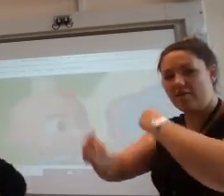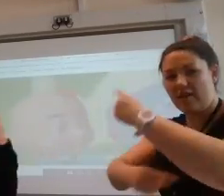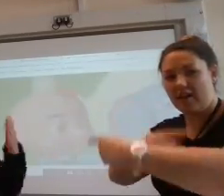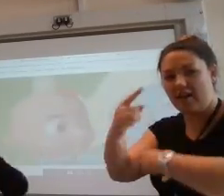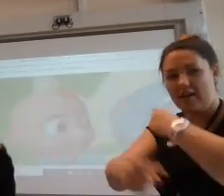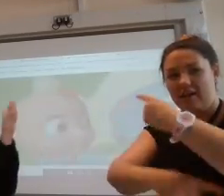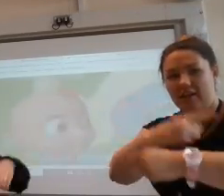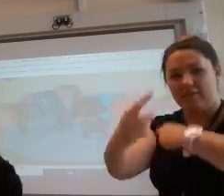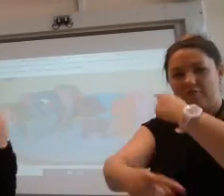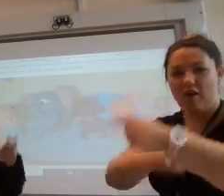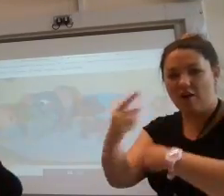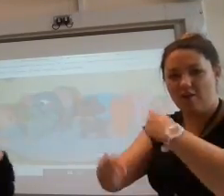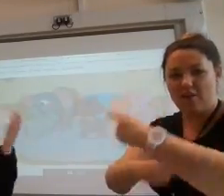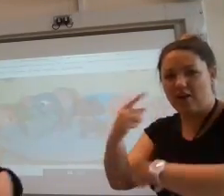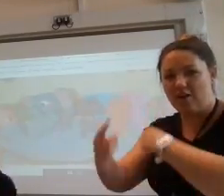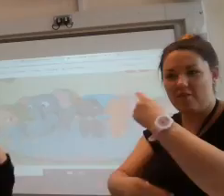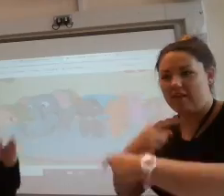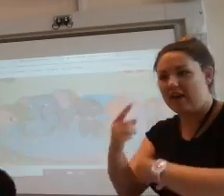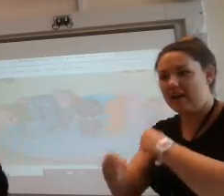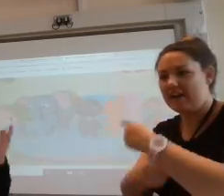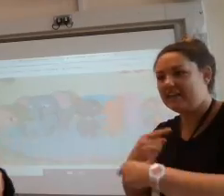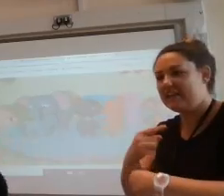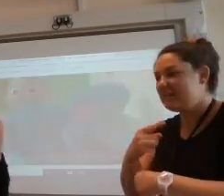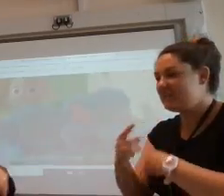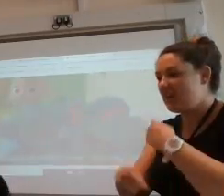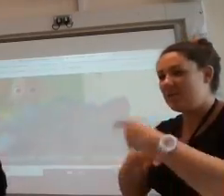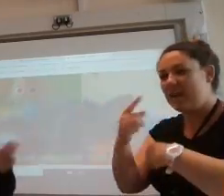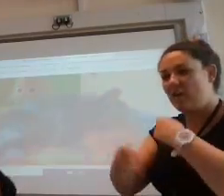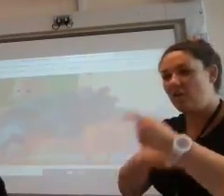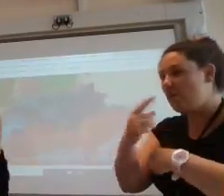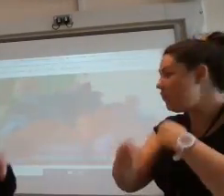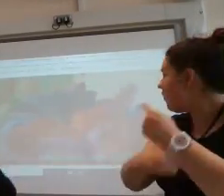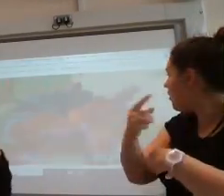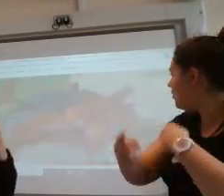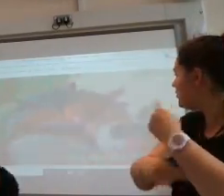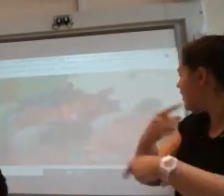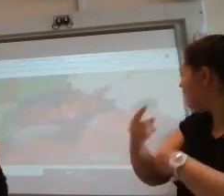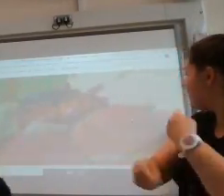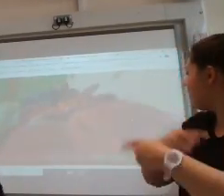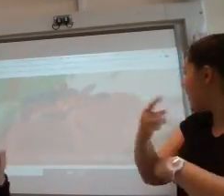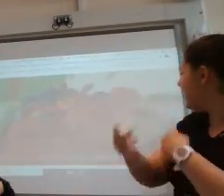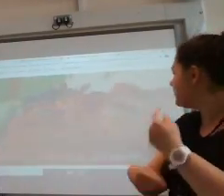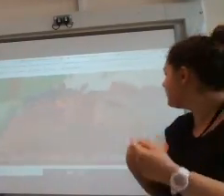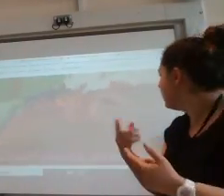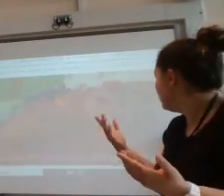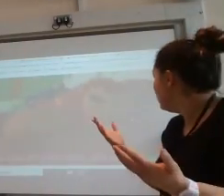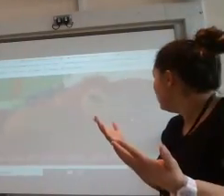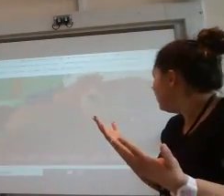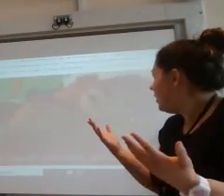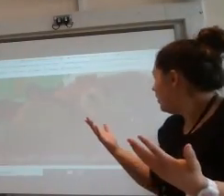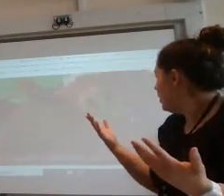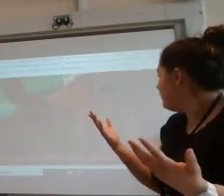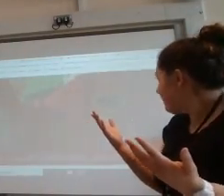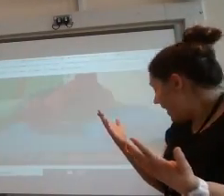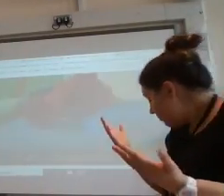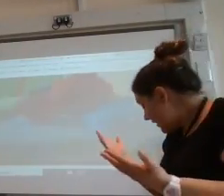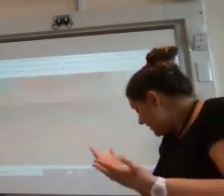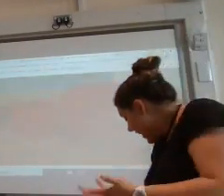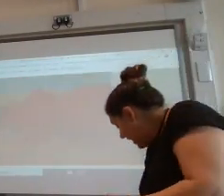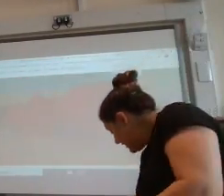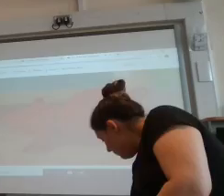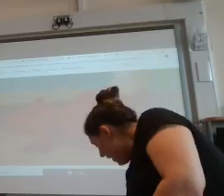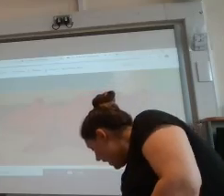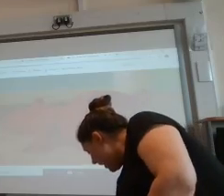"Roll over, roll over." So they all rolled over, and one fell out.